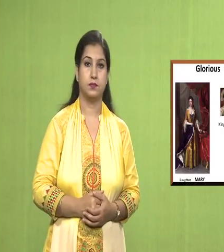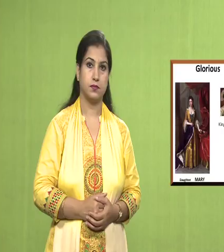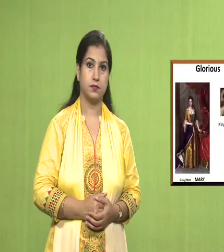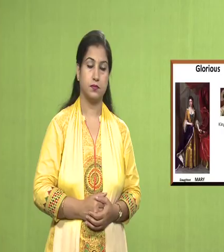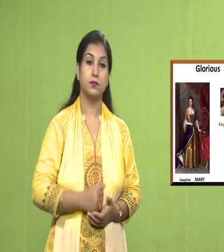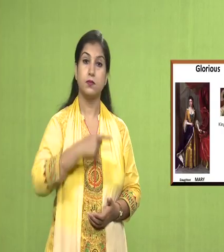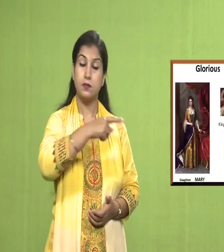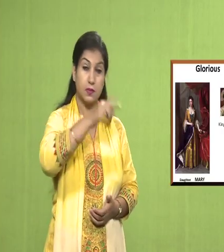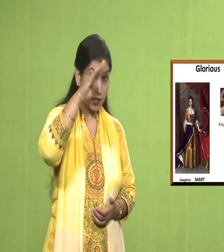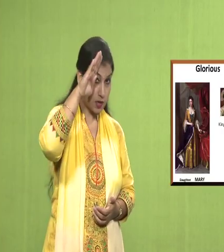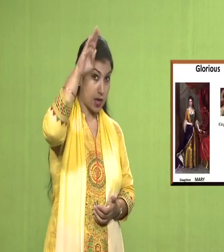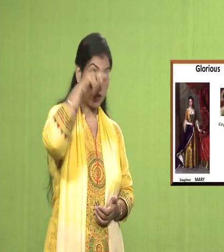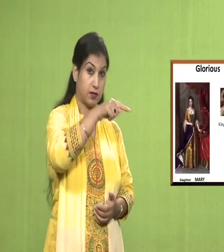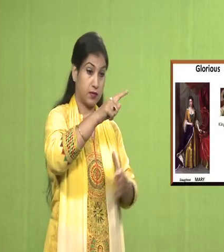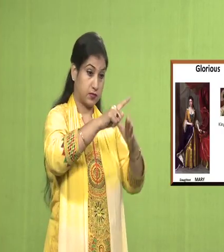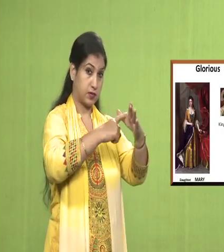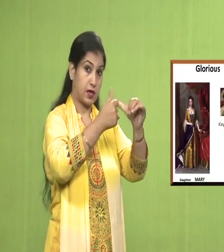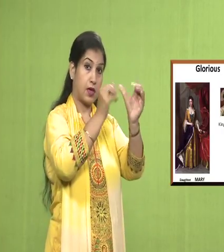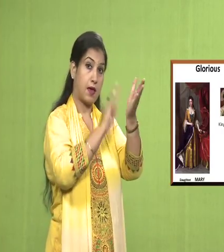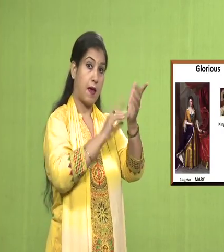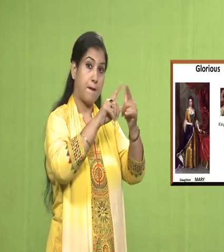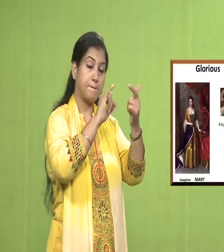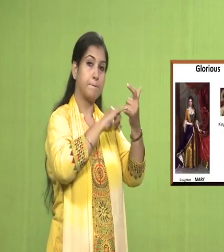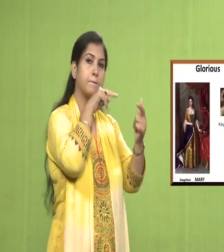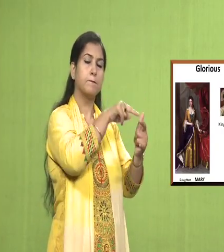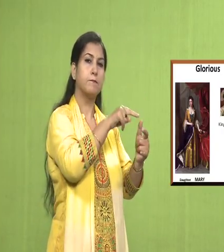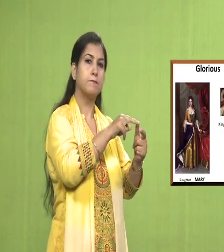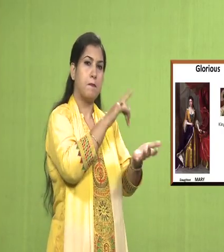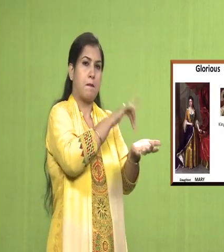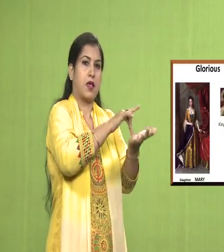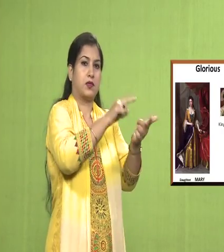The Stuart King James II ruled over England.